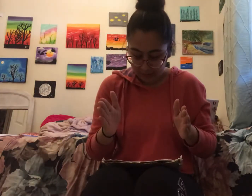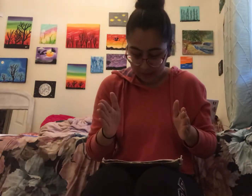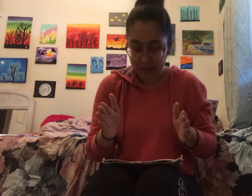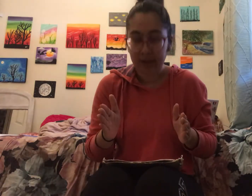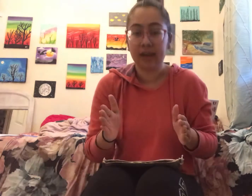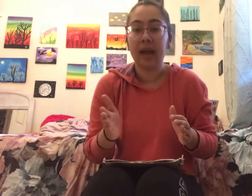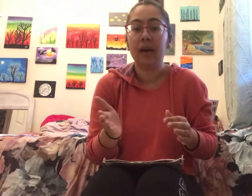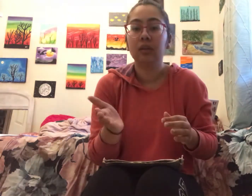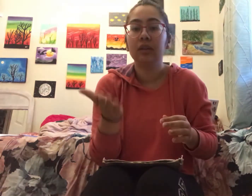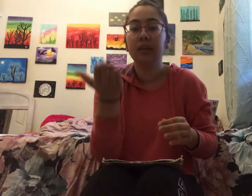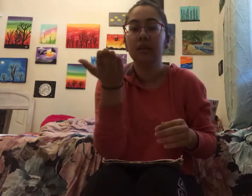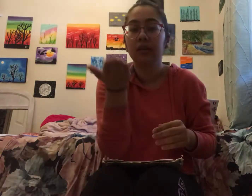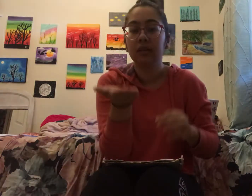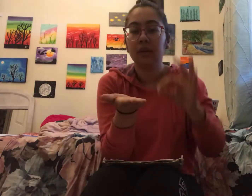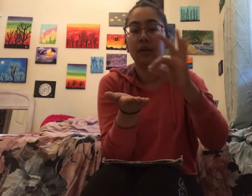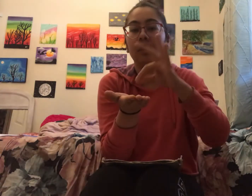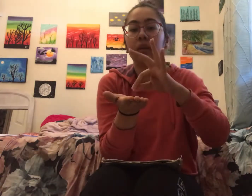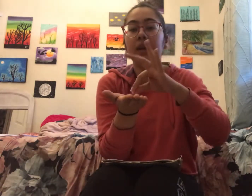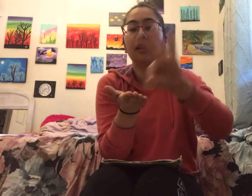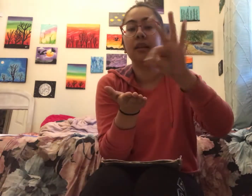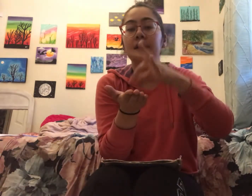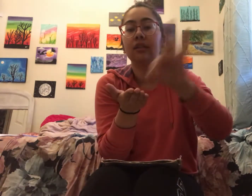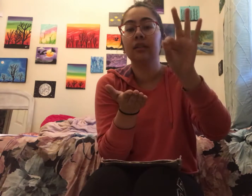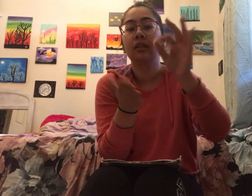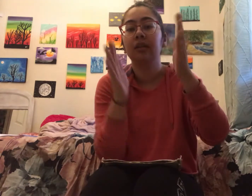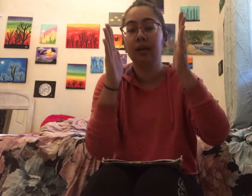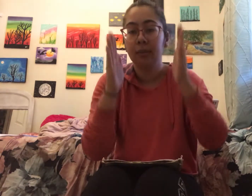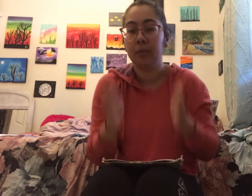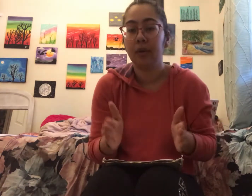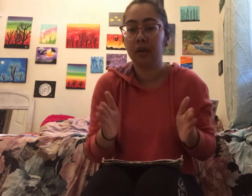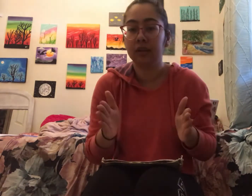And then accountant, you're going to go like this, person.